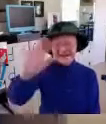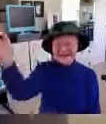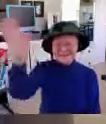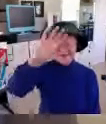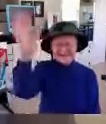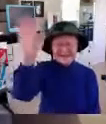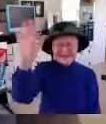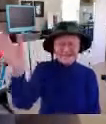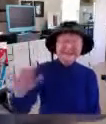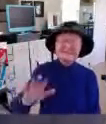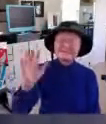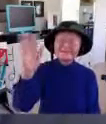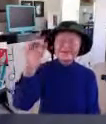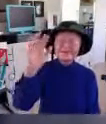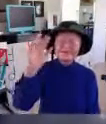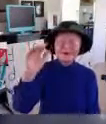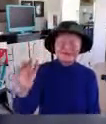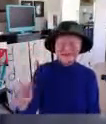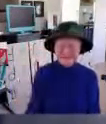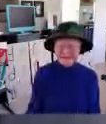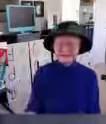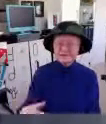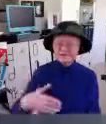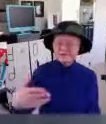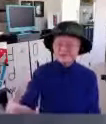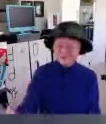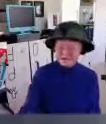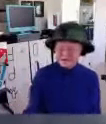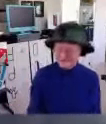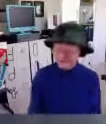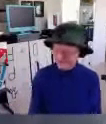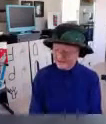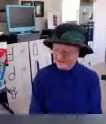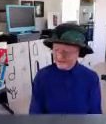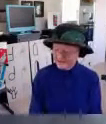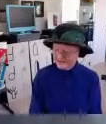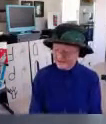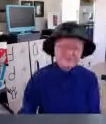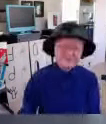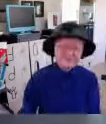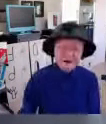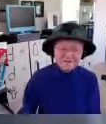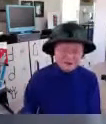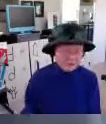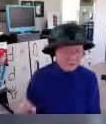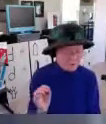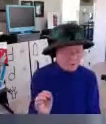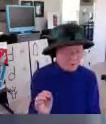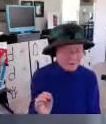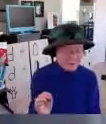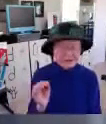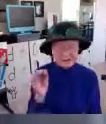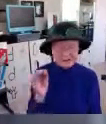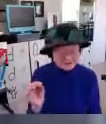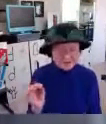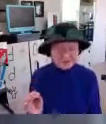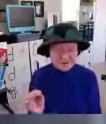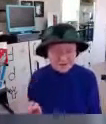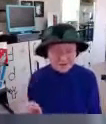good day, and thank you, everybody. The next presentation is Presentation 55. That will be a new link, so look